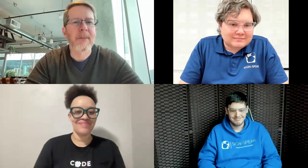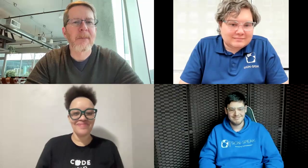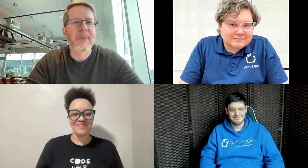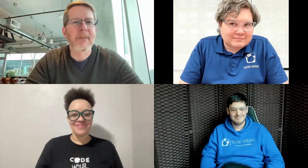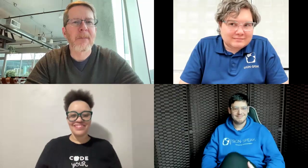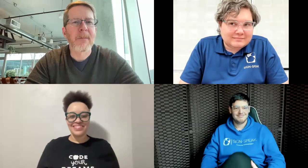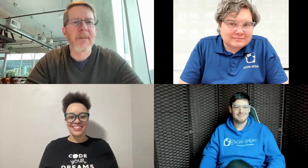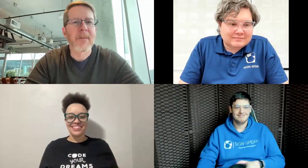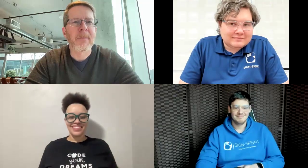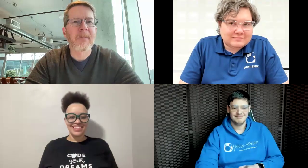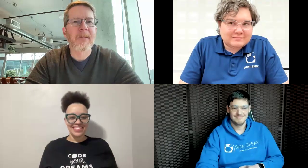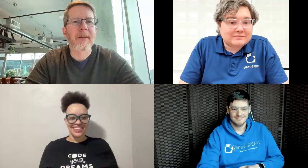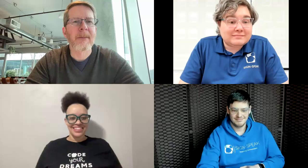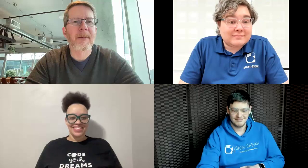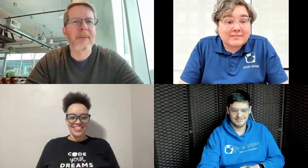All the information is there.